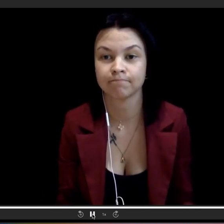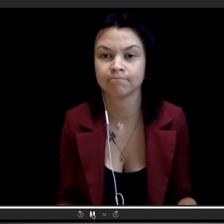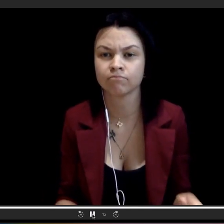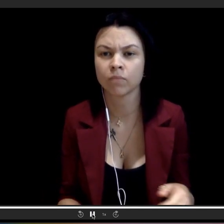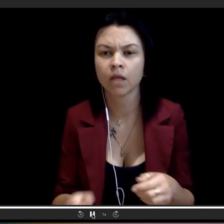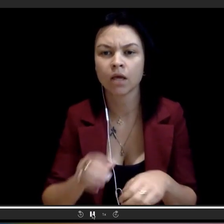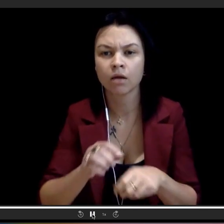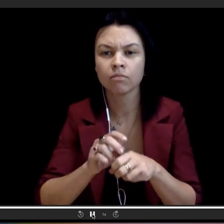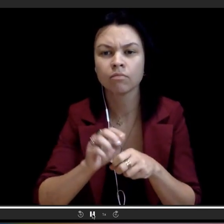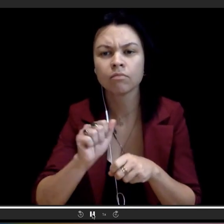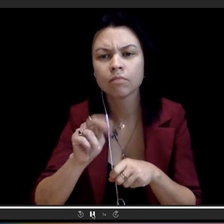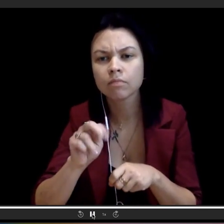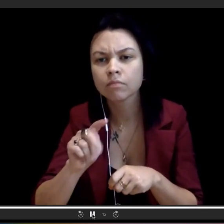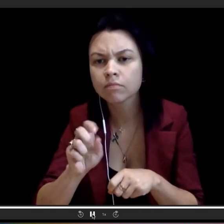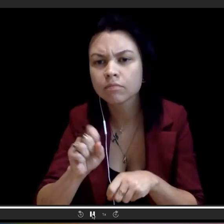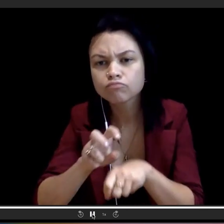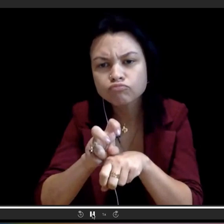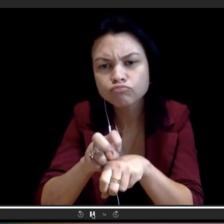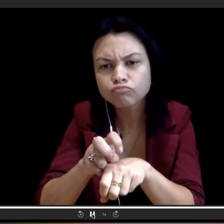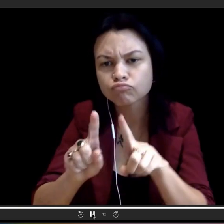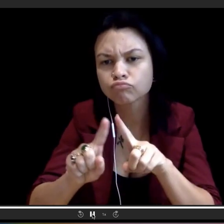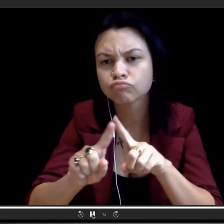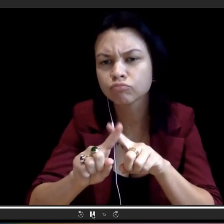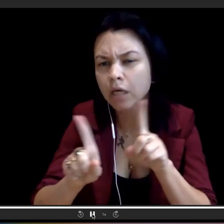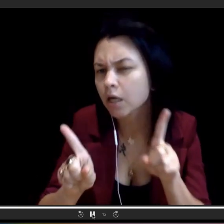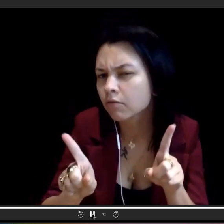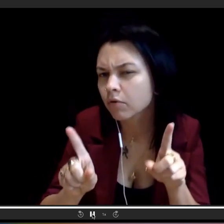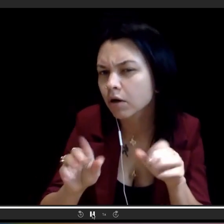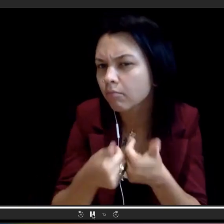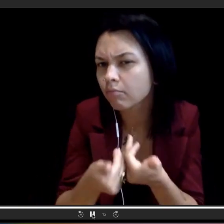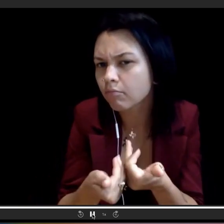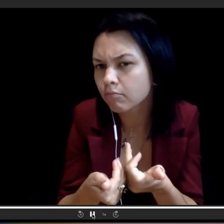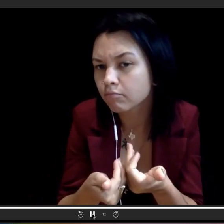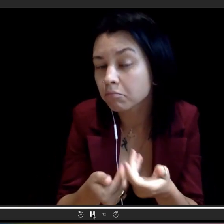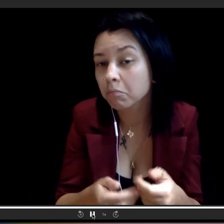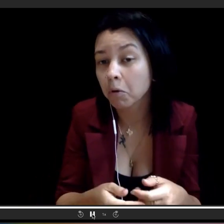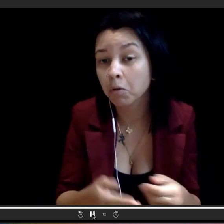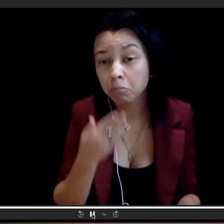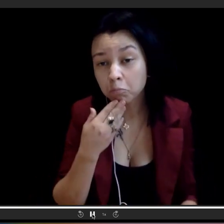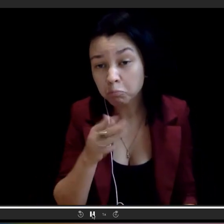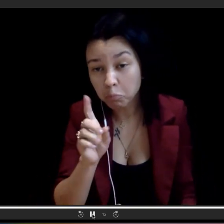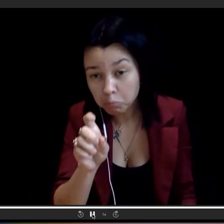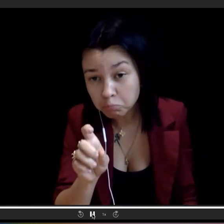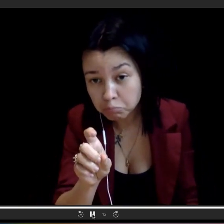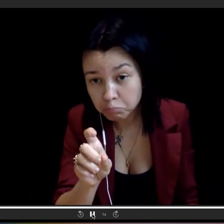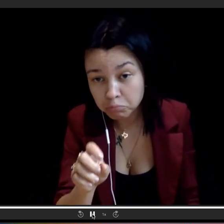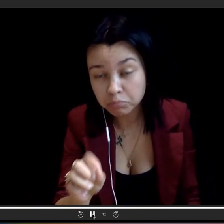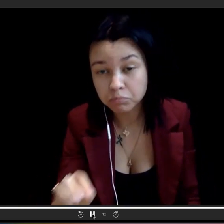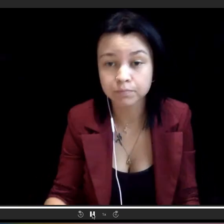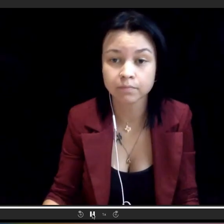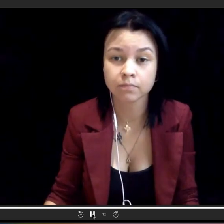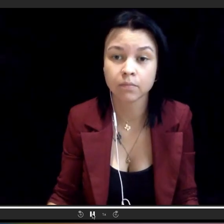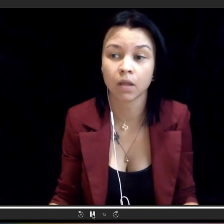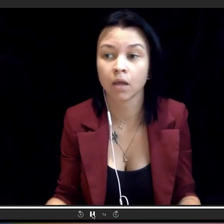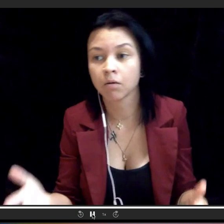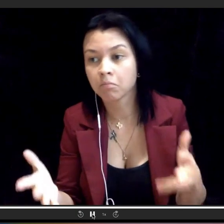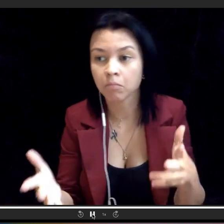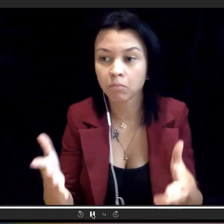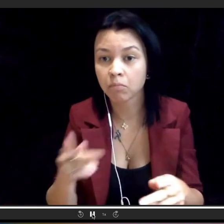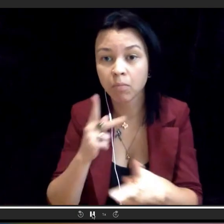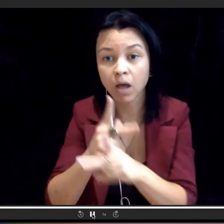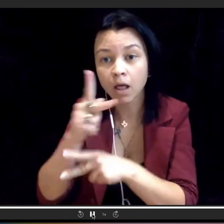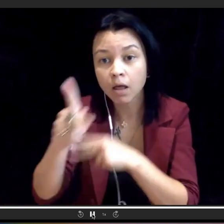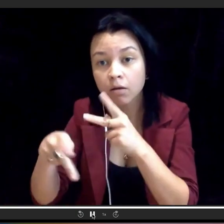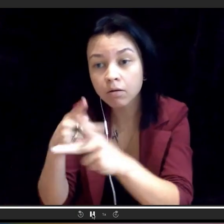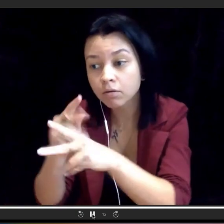So how do ants differ from each other? This is an interesting question. What about between species